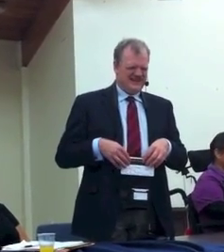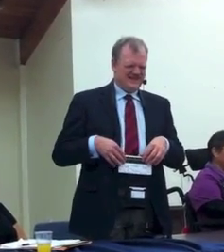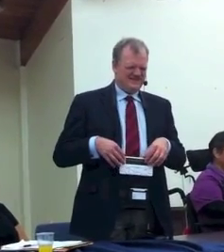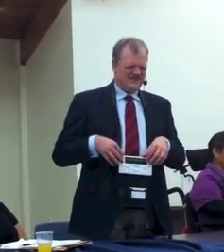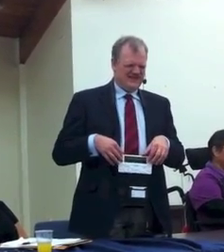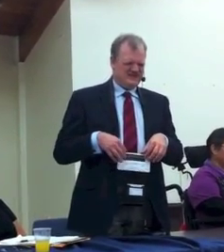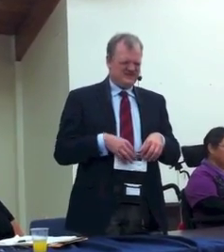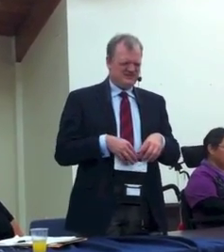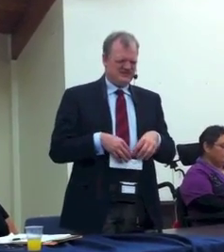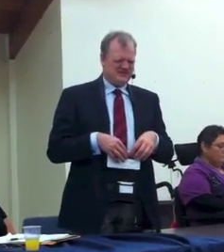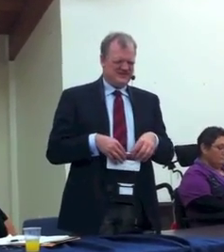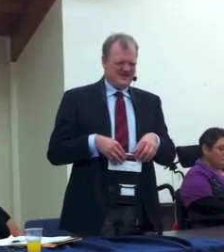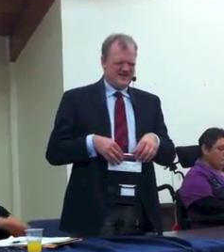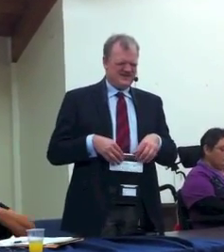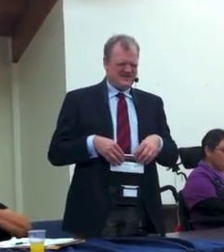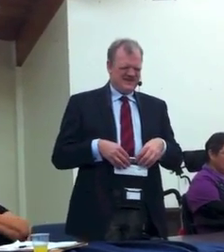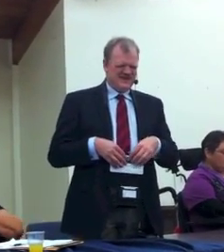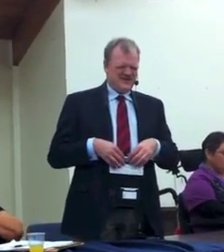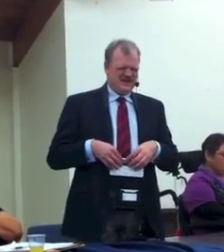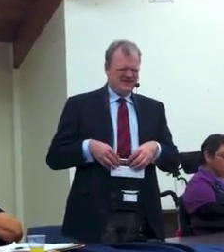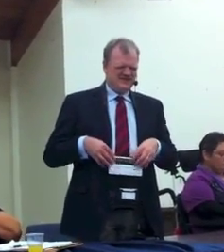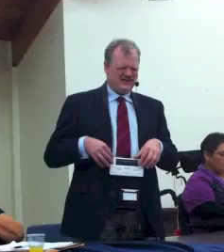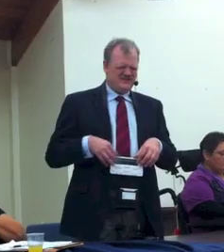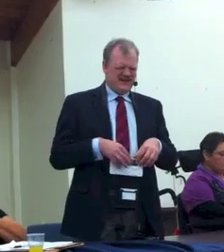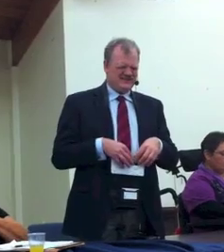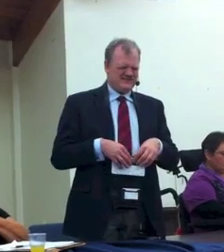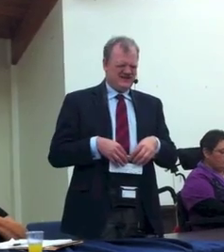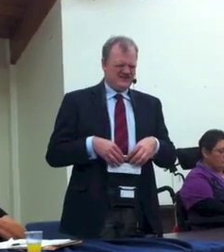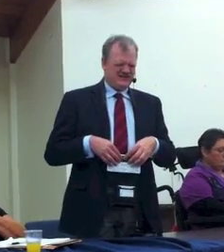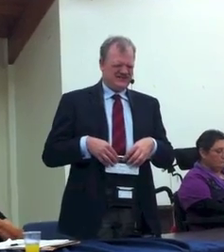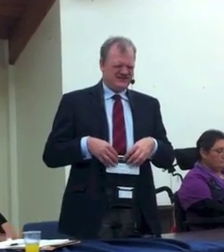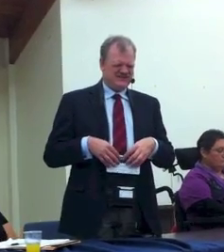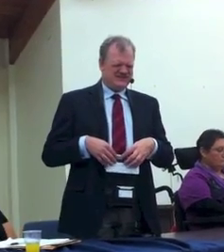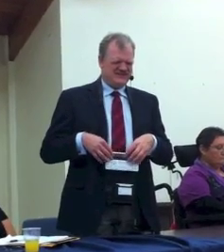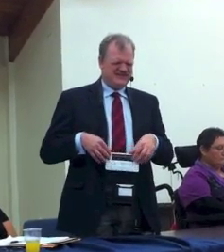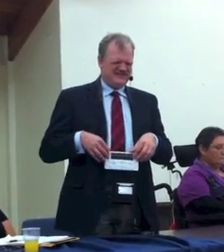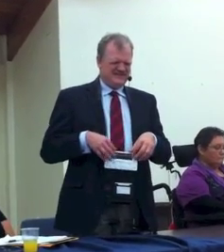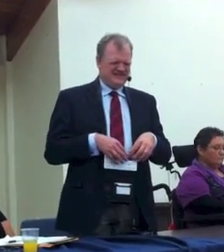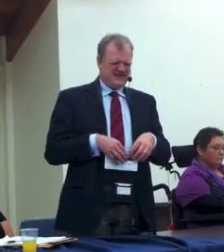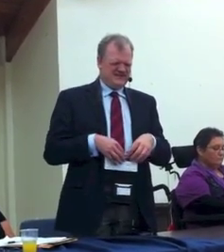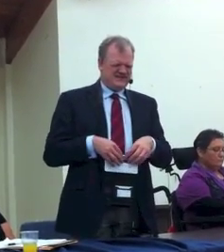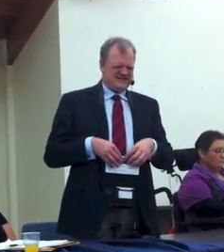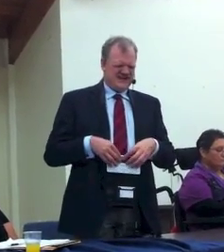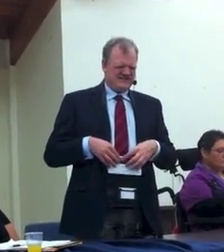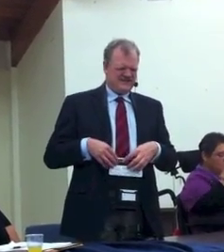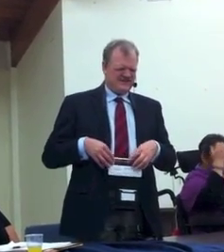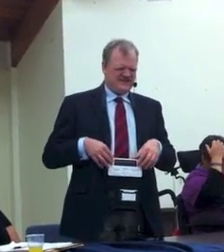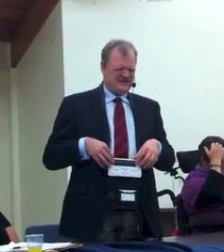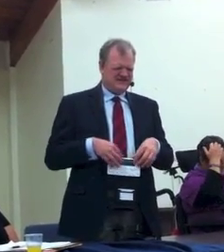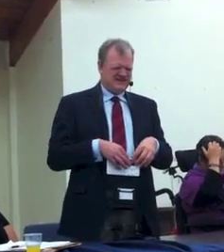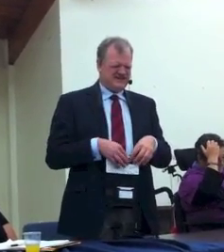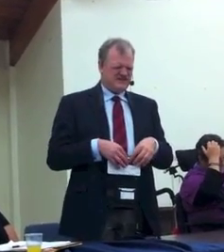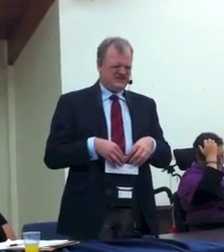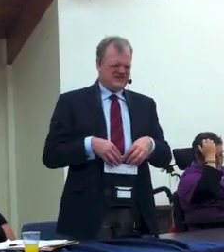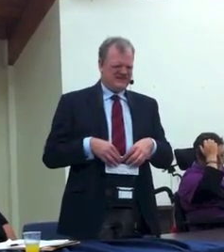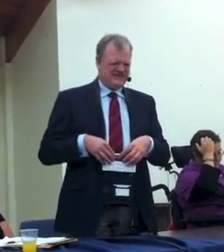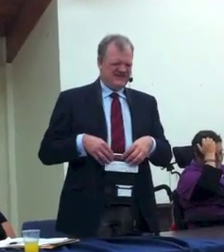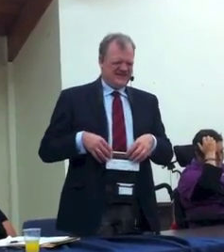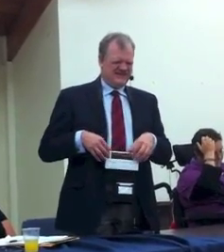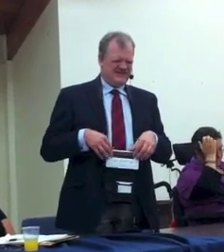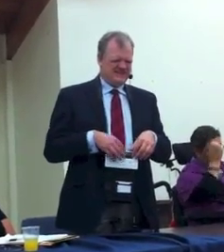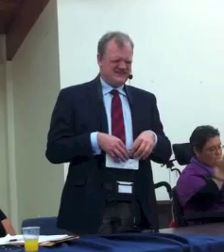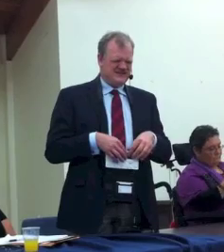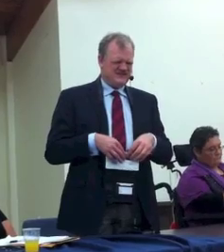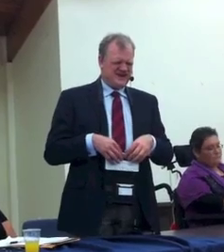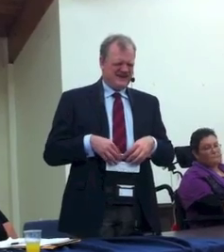or he's just put a pair of non-matching socks on, you might just laugh it off as nothing more